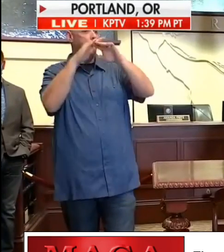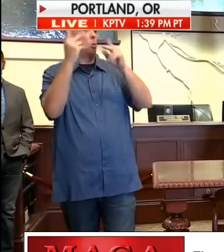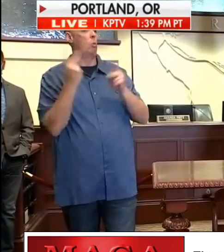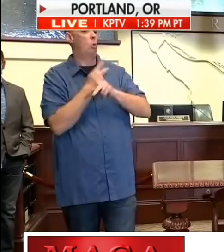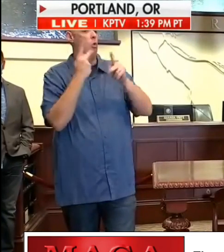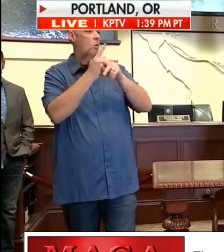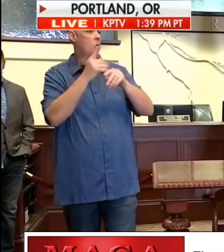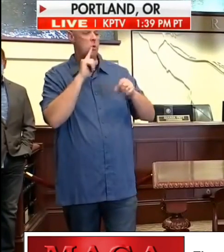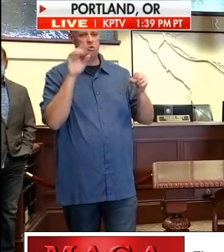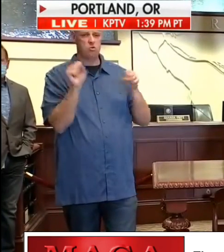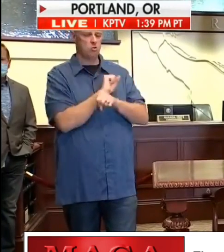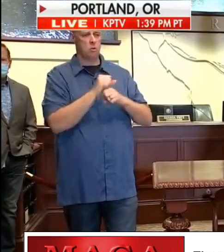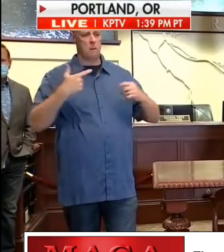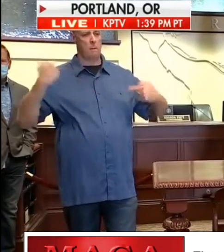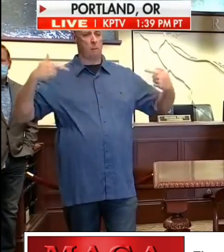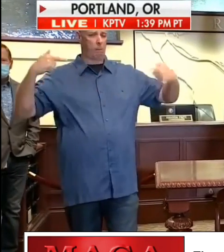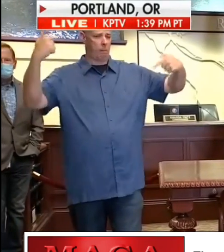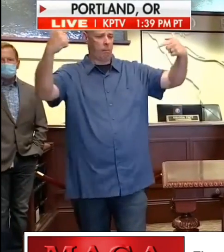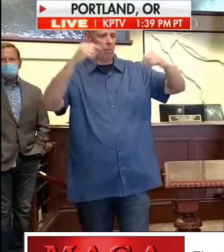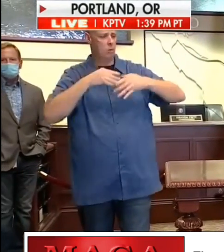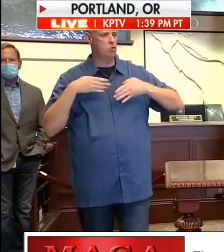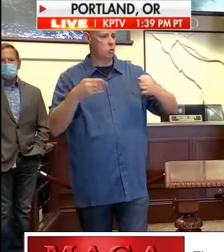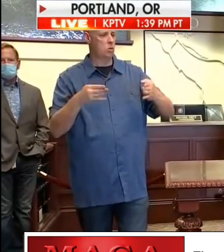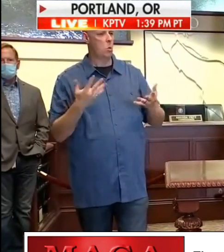an open firefight in the streets?